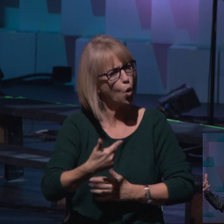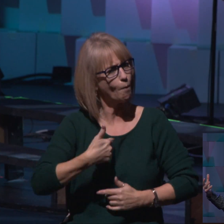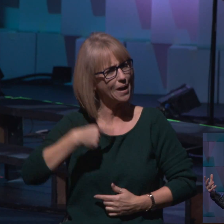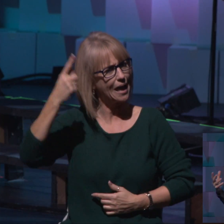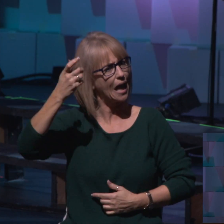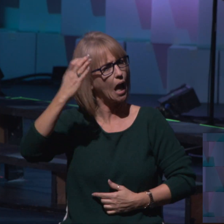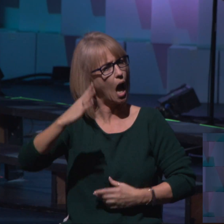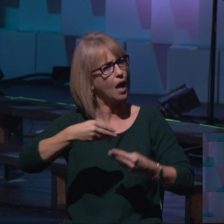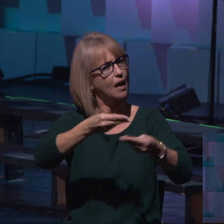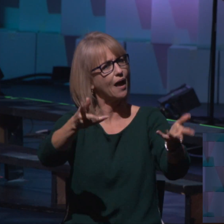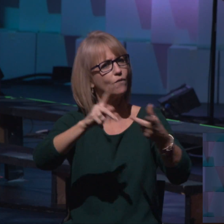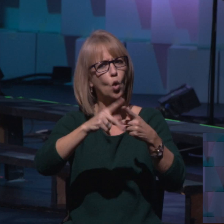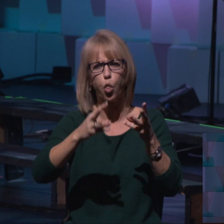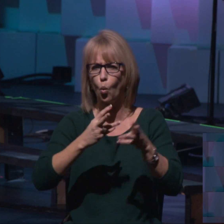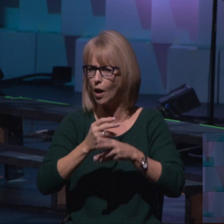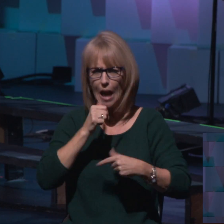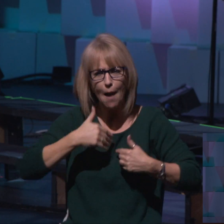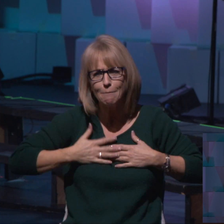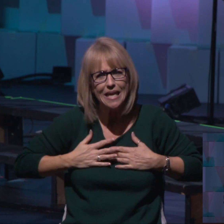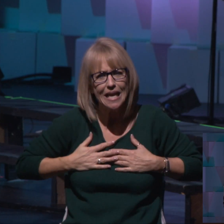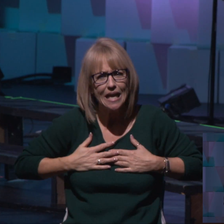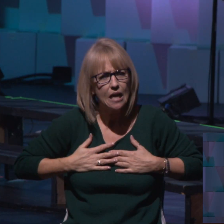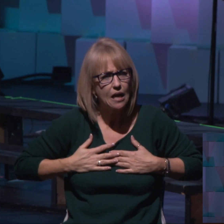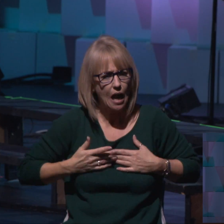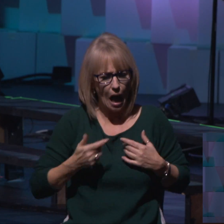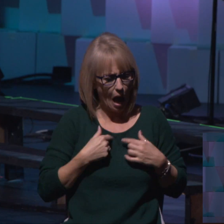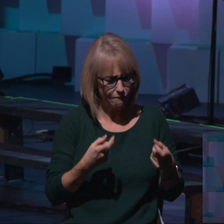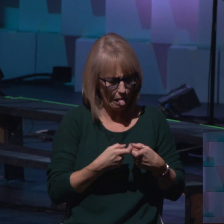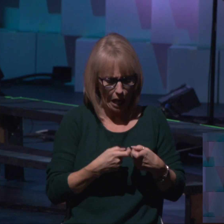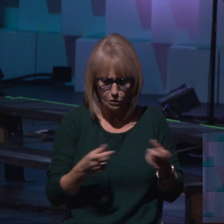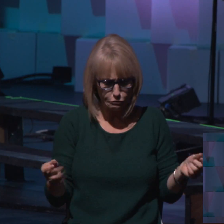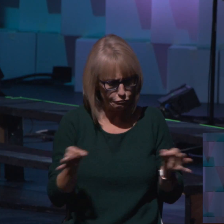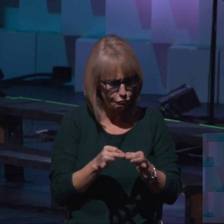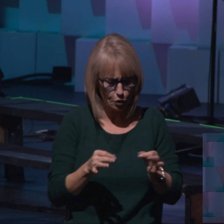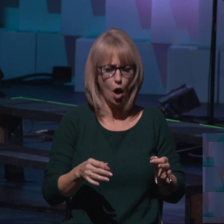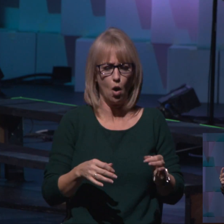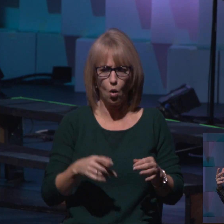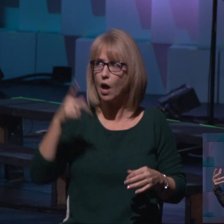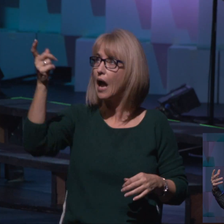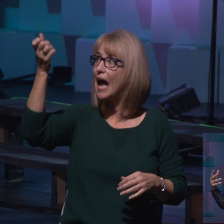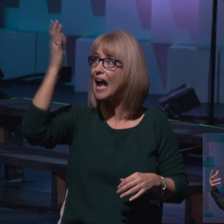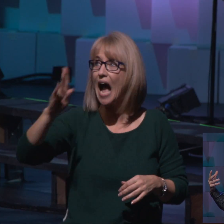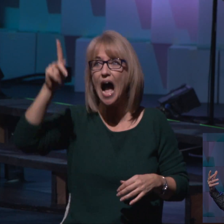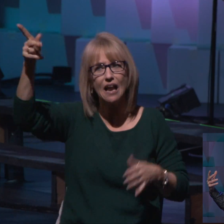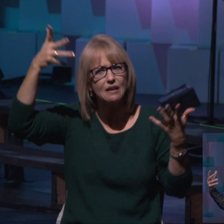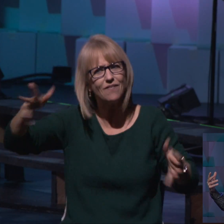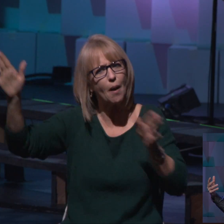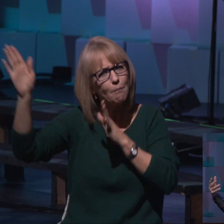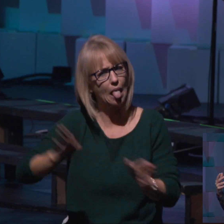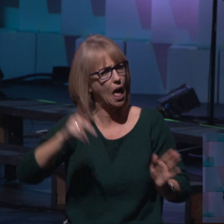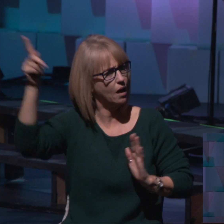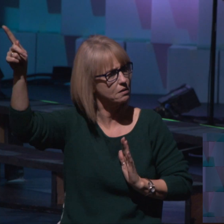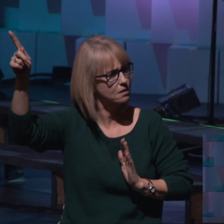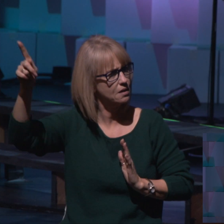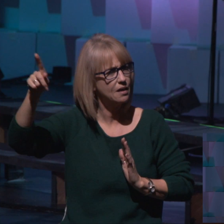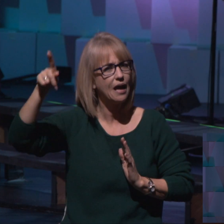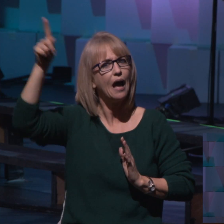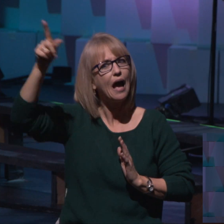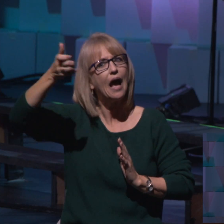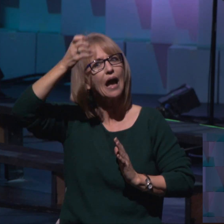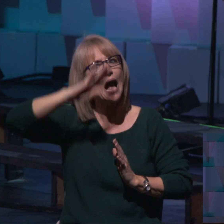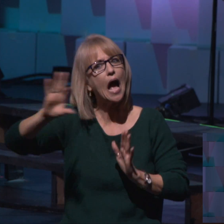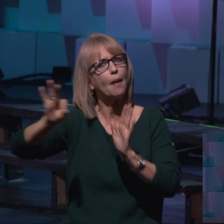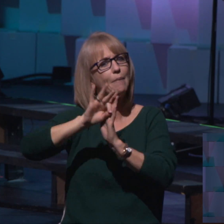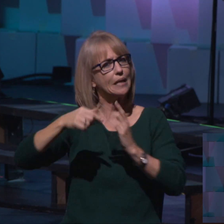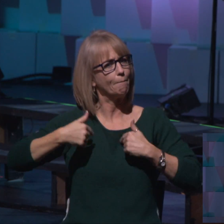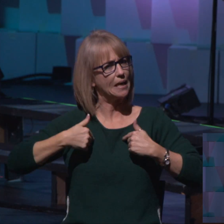Saying, I just put these two things together, and God, who had it all together to begin with, was going to use somebody. He just happened to choose